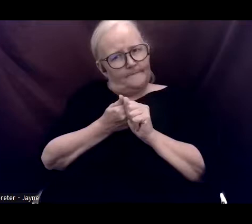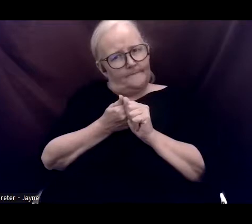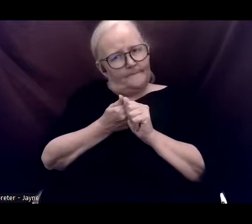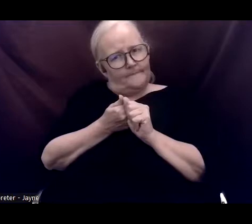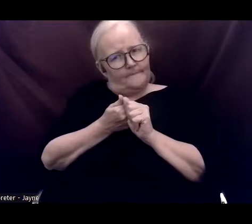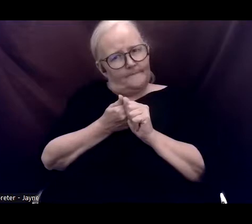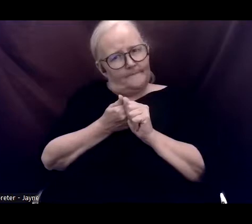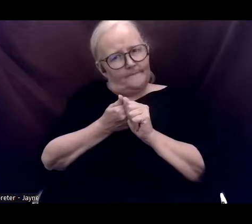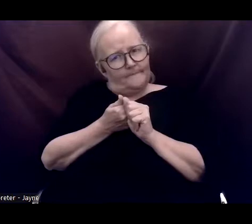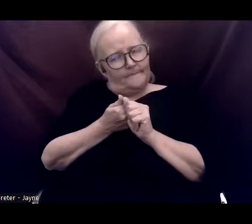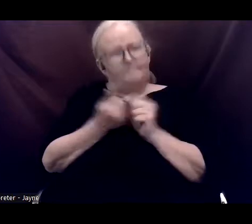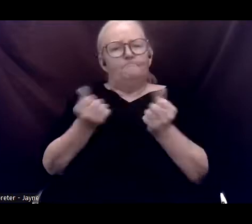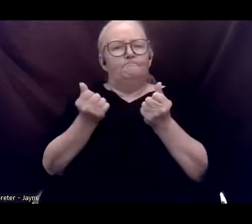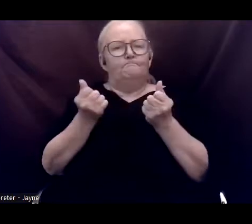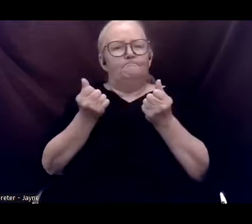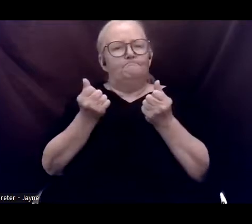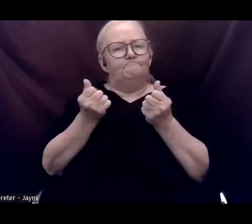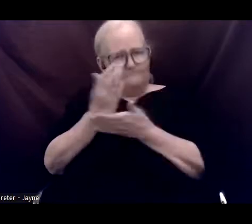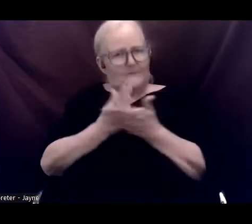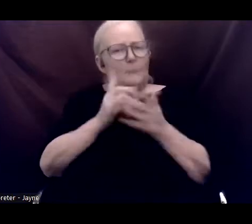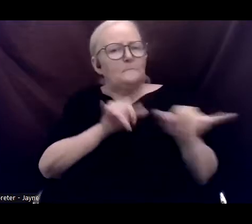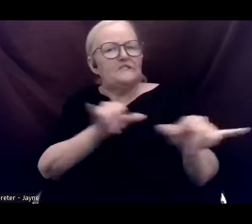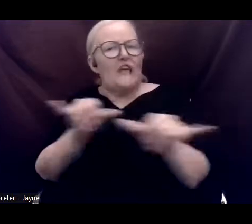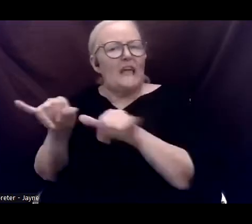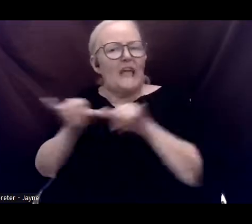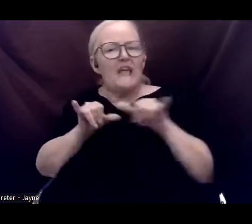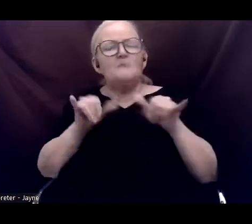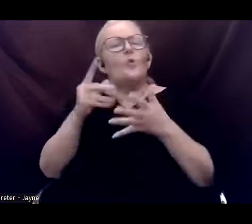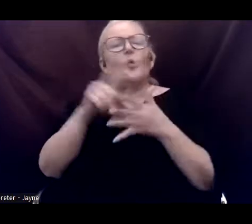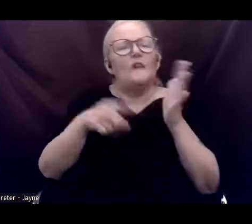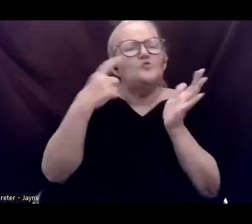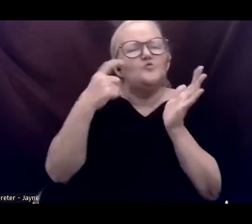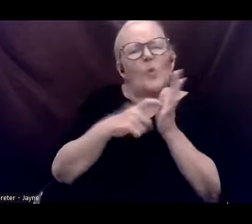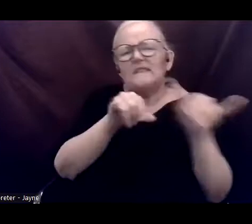there also are a lot of similarities. What similarities do you hear?